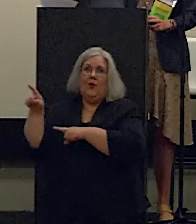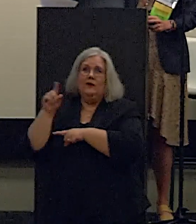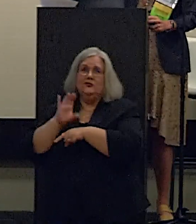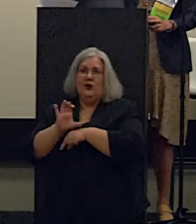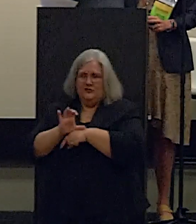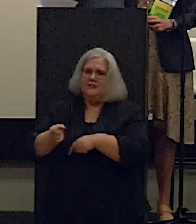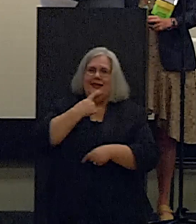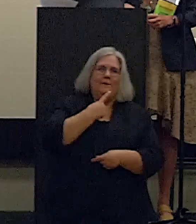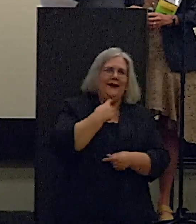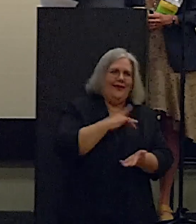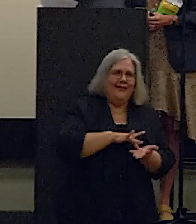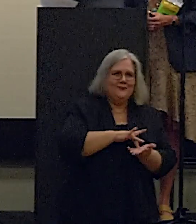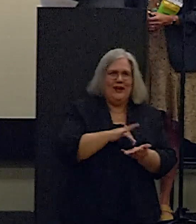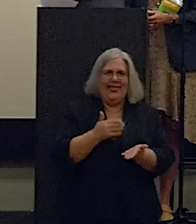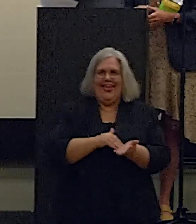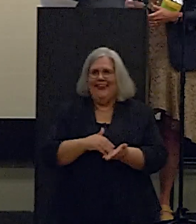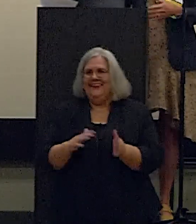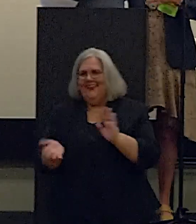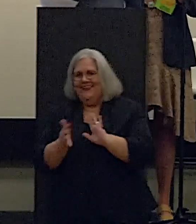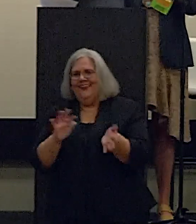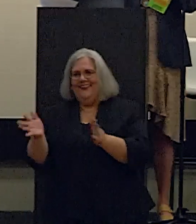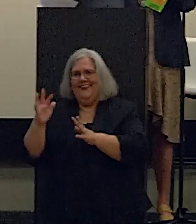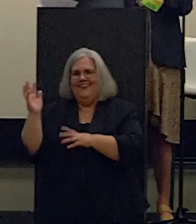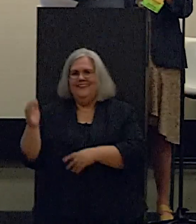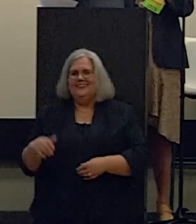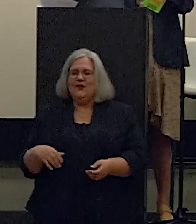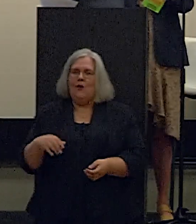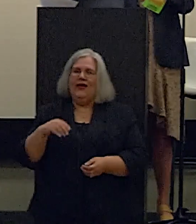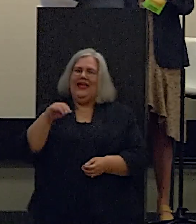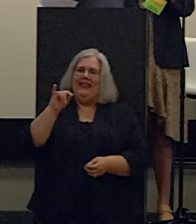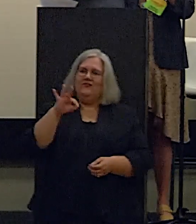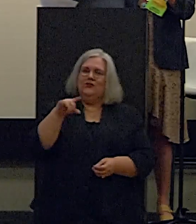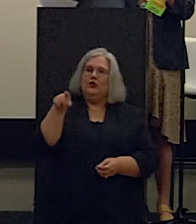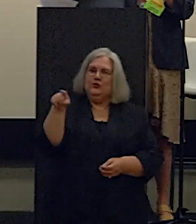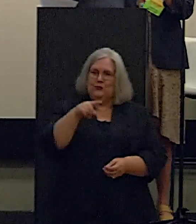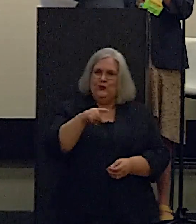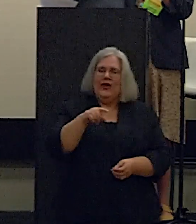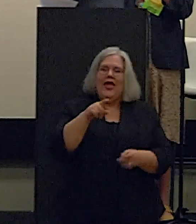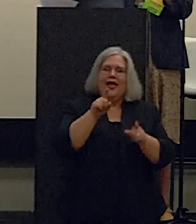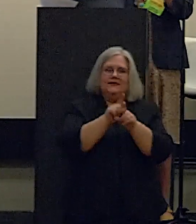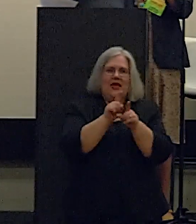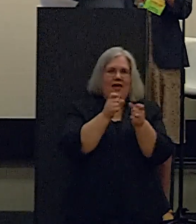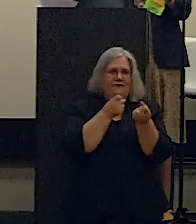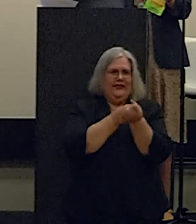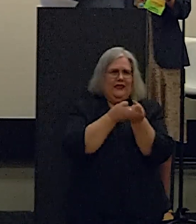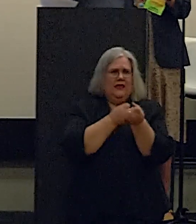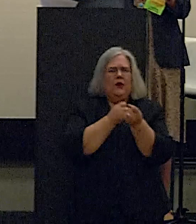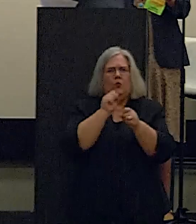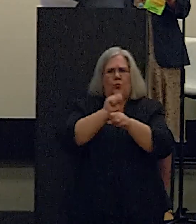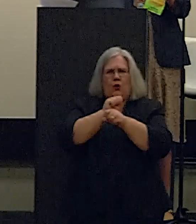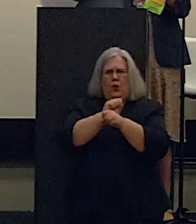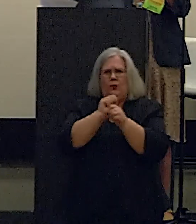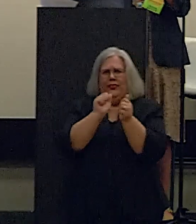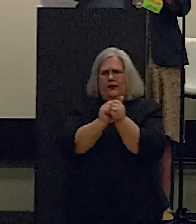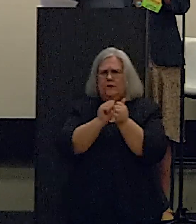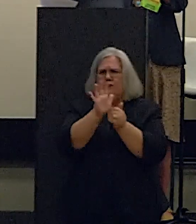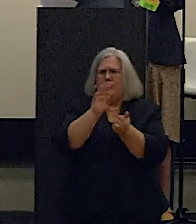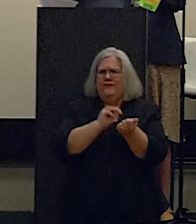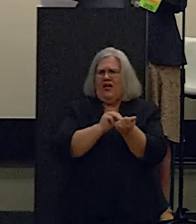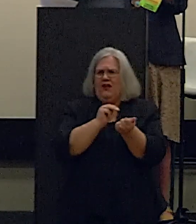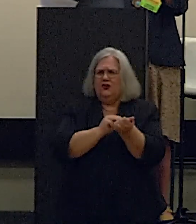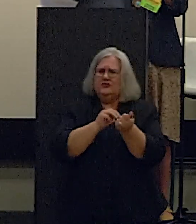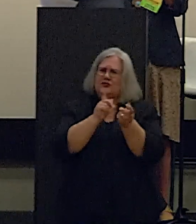take a medication. And so if you, as the advocate, can work with the providers to